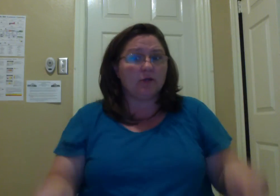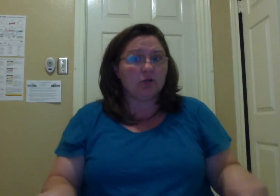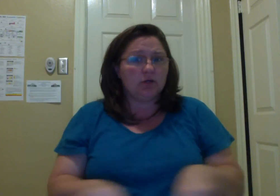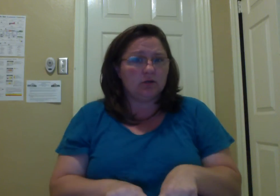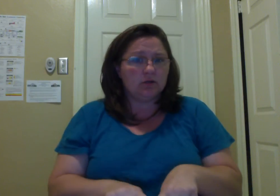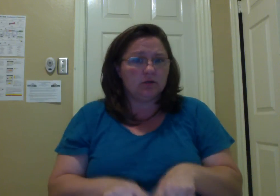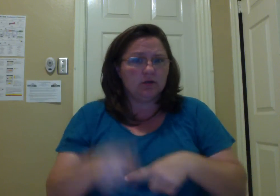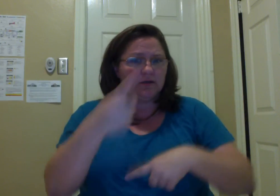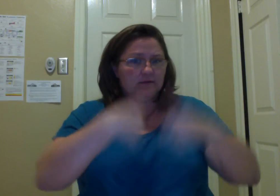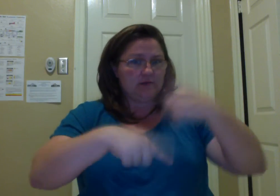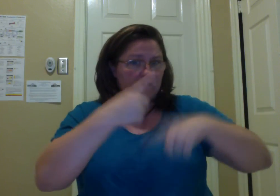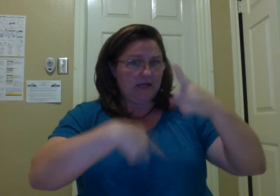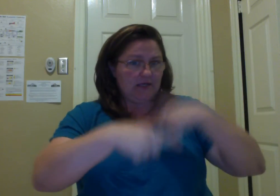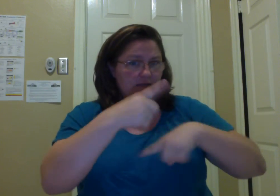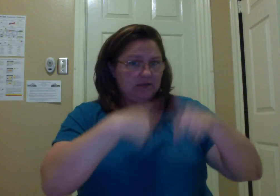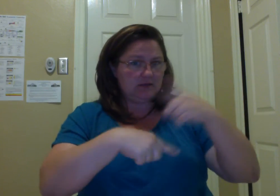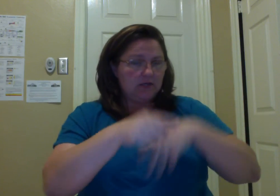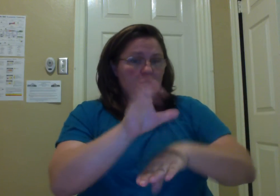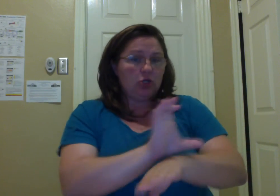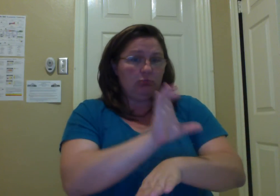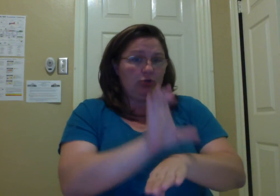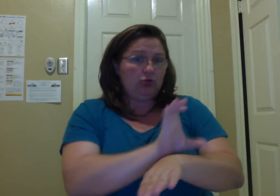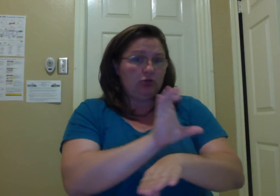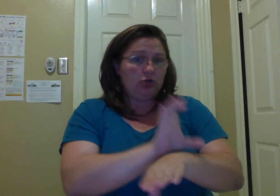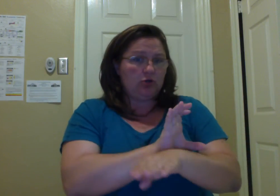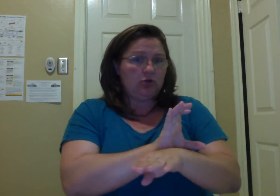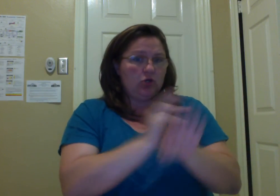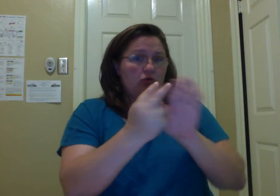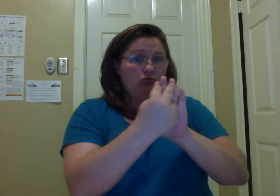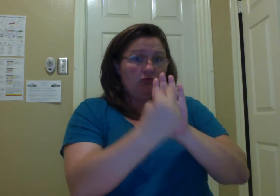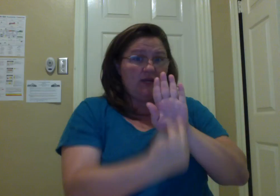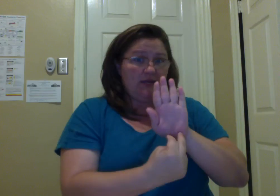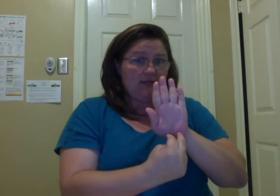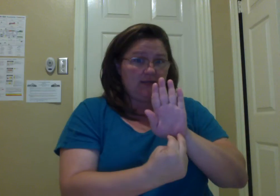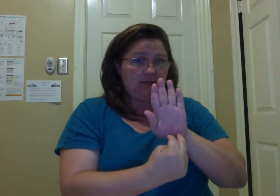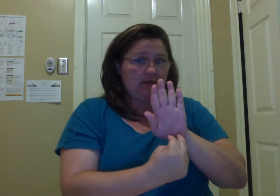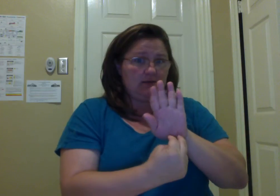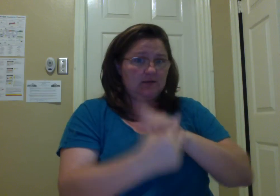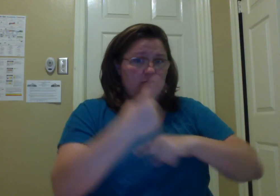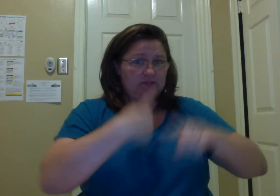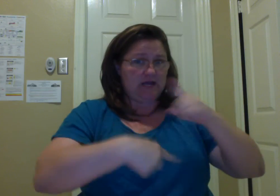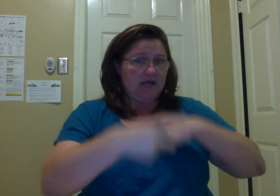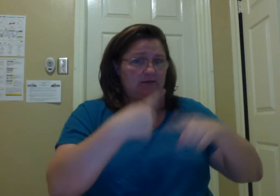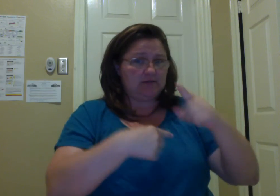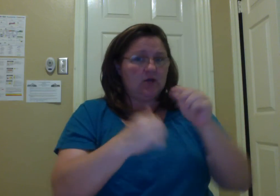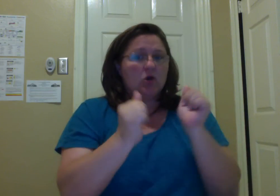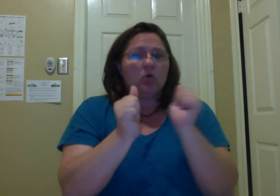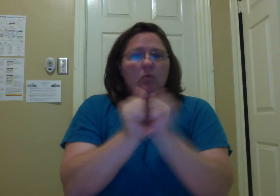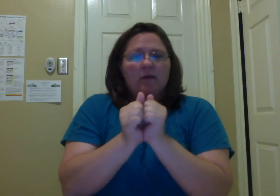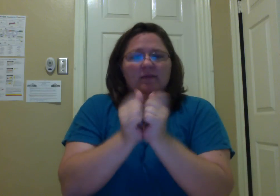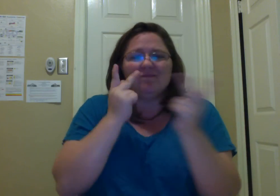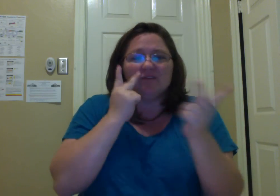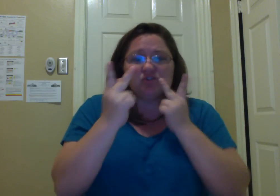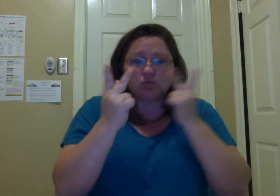Monitor, sign, computer reads your signs with